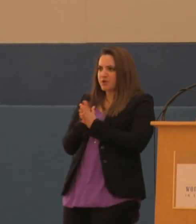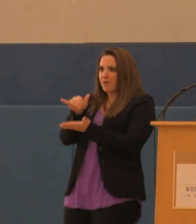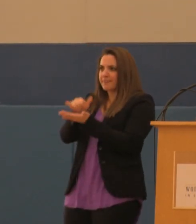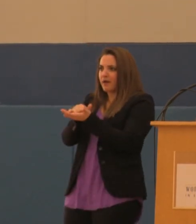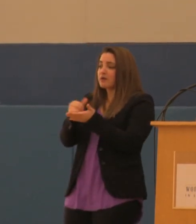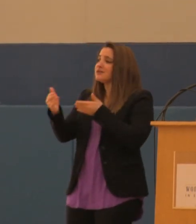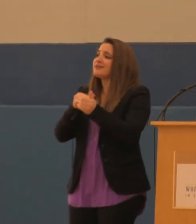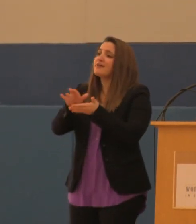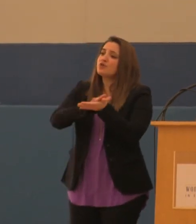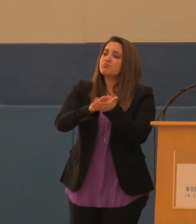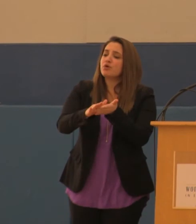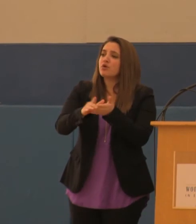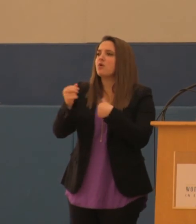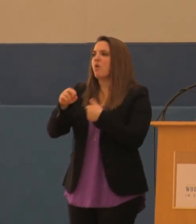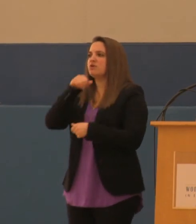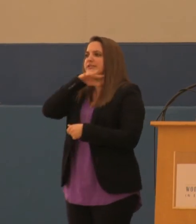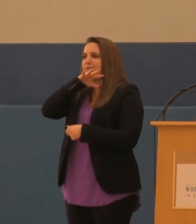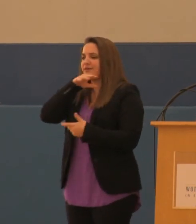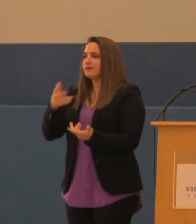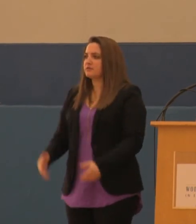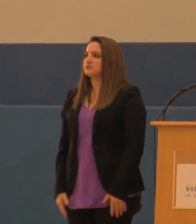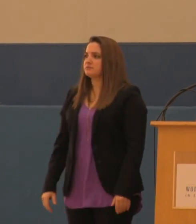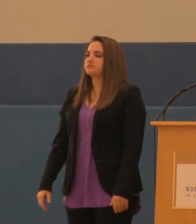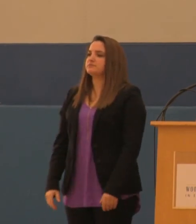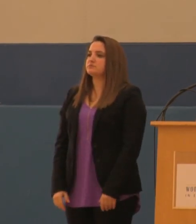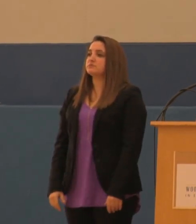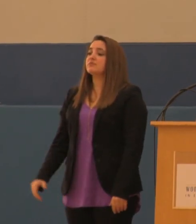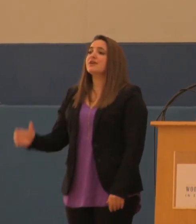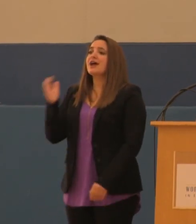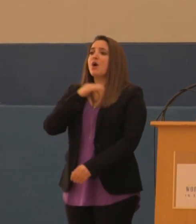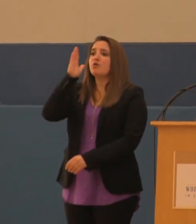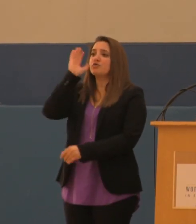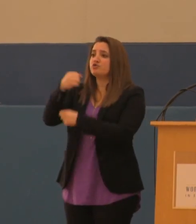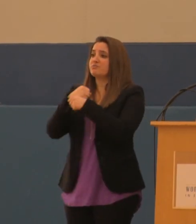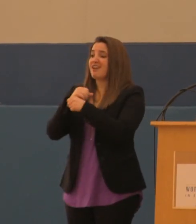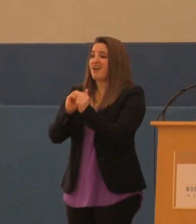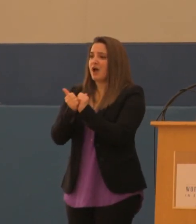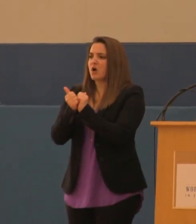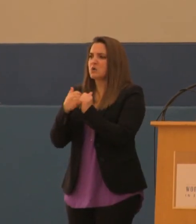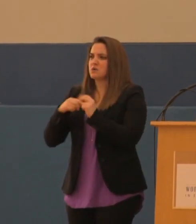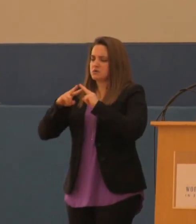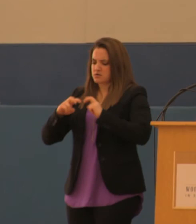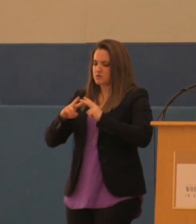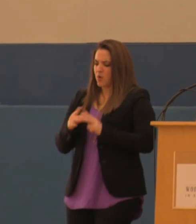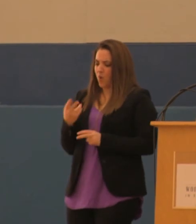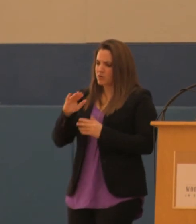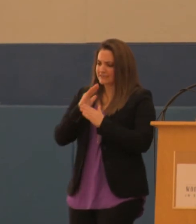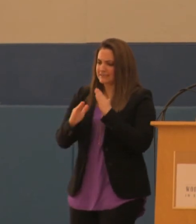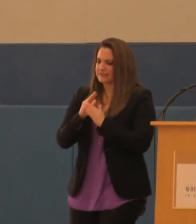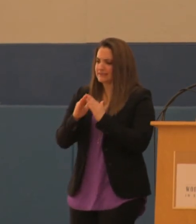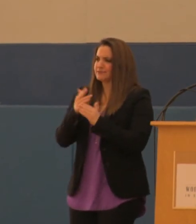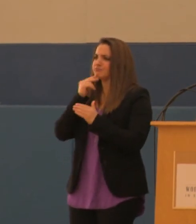or contaminated. The creation of our future begins with looking at our own cities, towns,